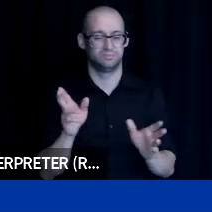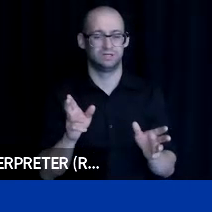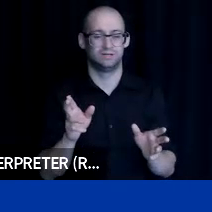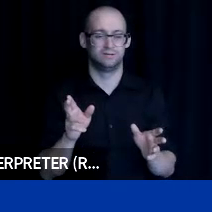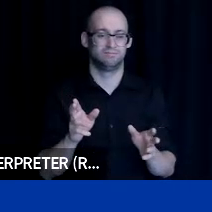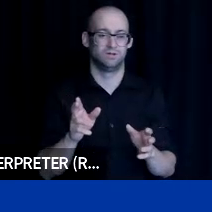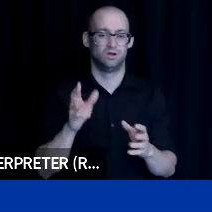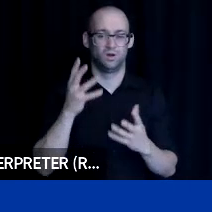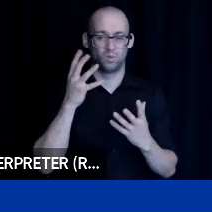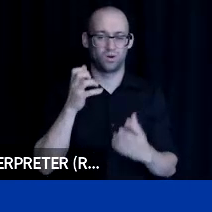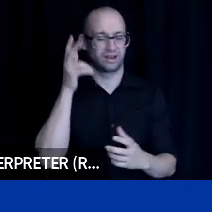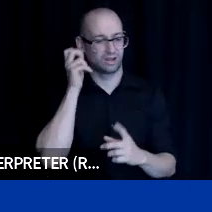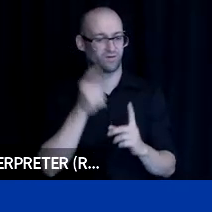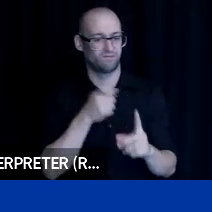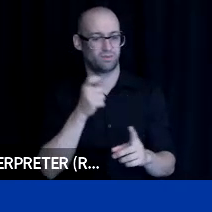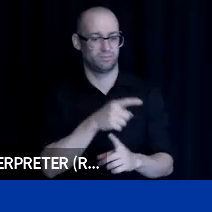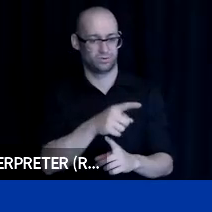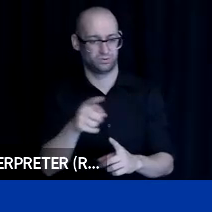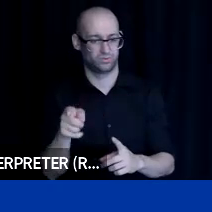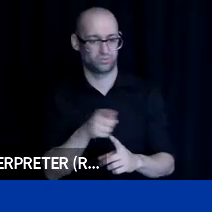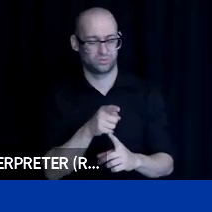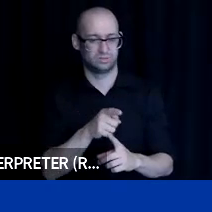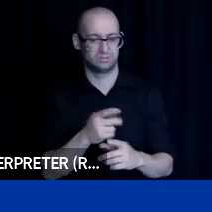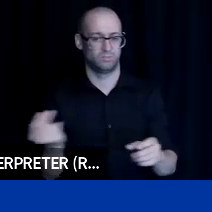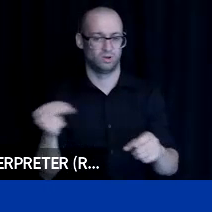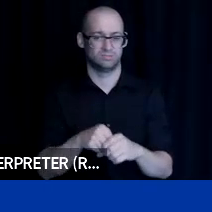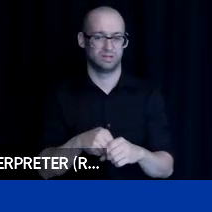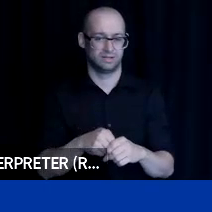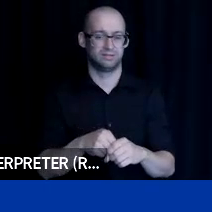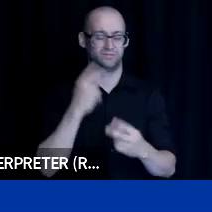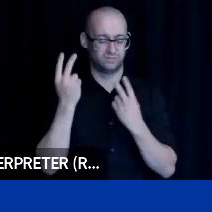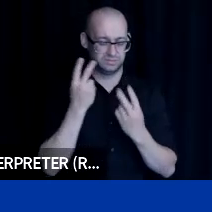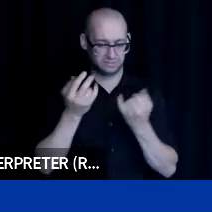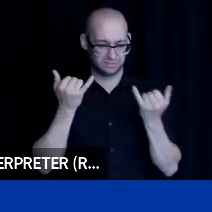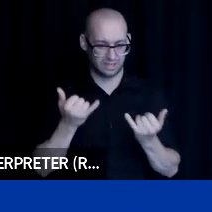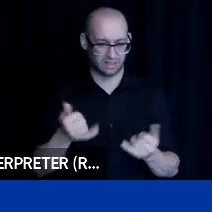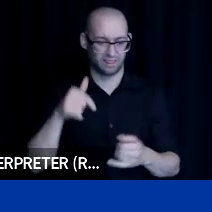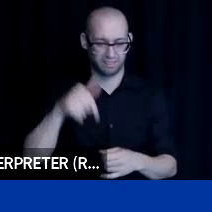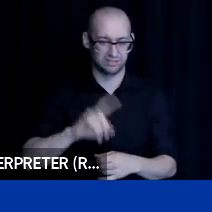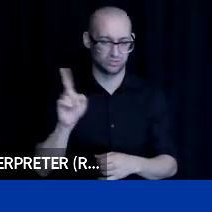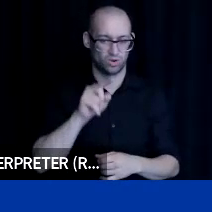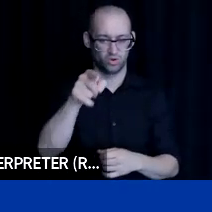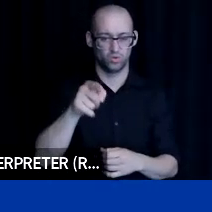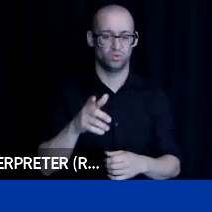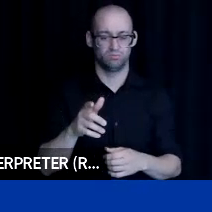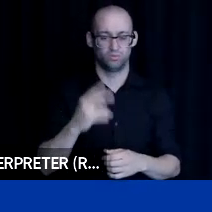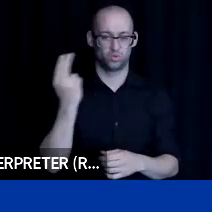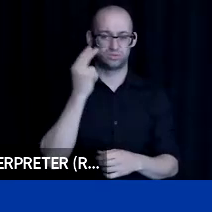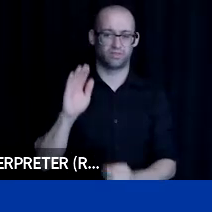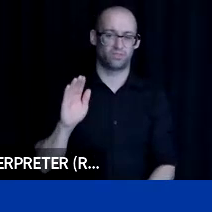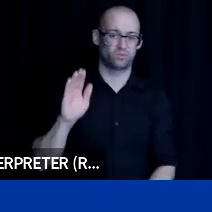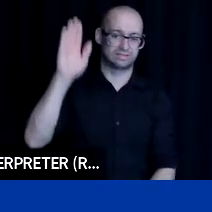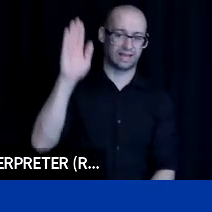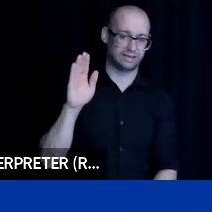What we would like to hear from those of you who are participating and attending today, and again, this is where you use the raise hand